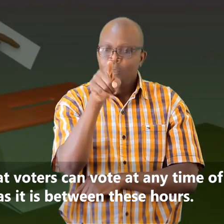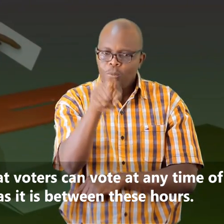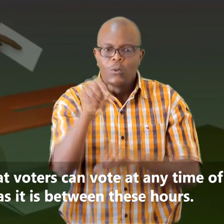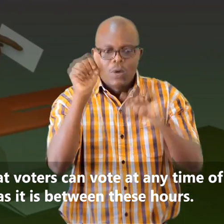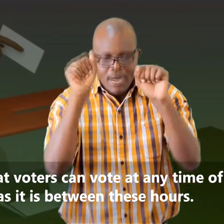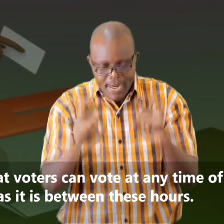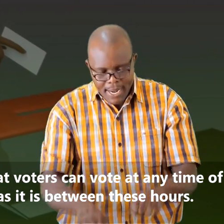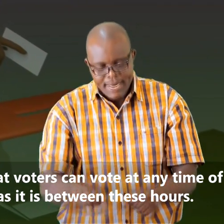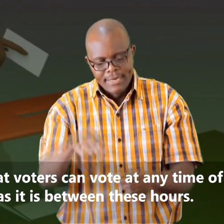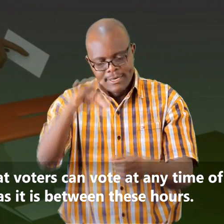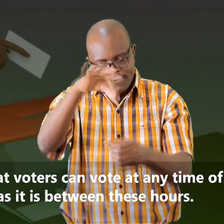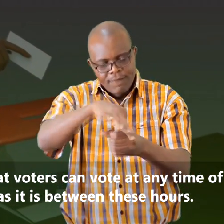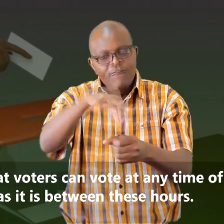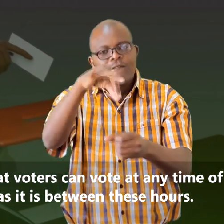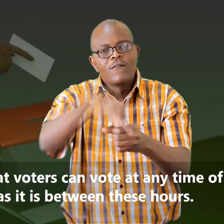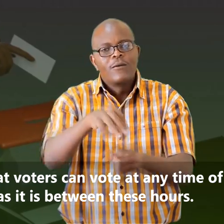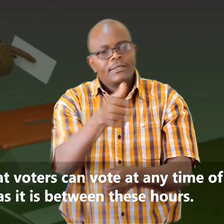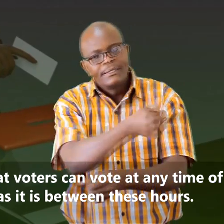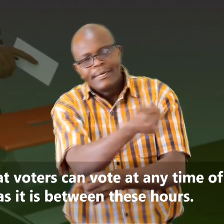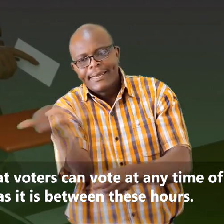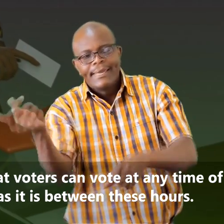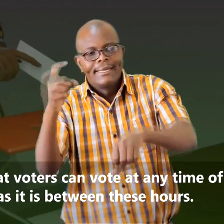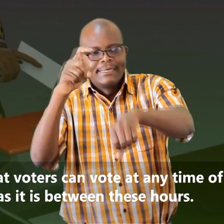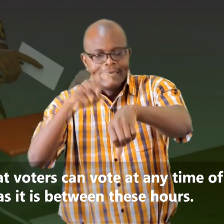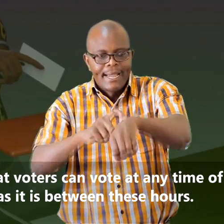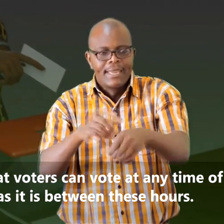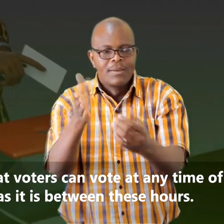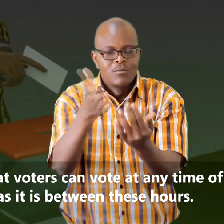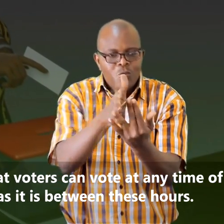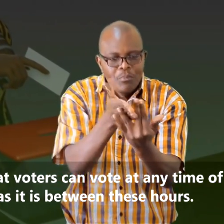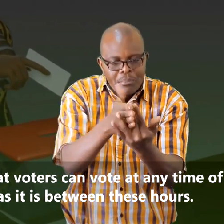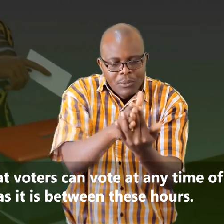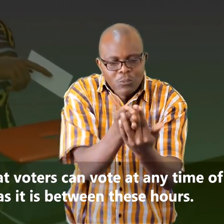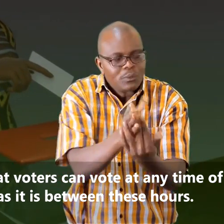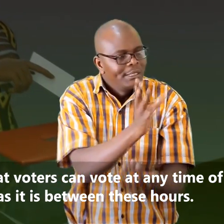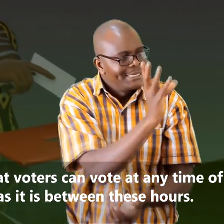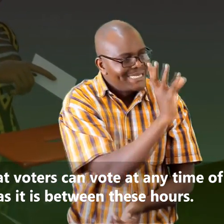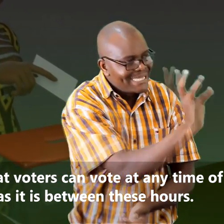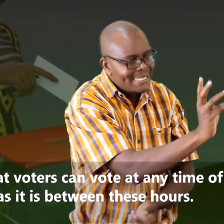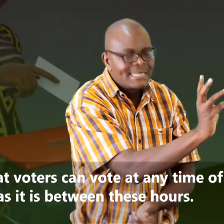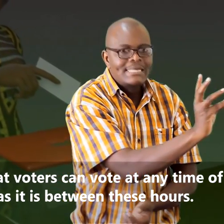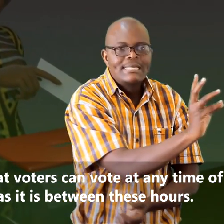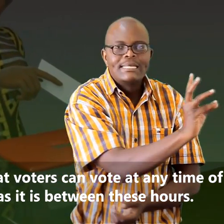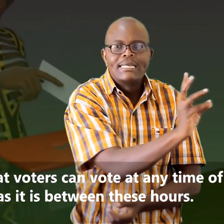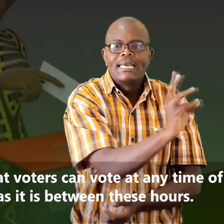Note that voters can vote at any time of the day as long as it is between these hours.